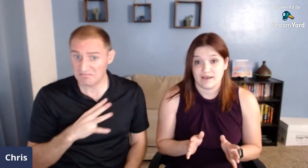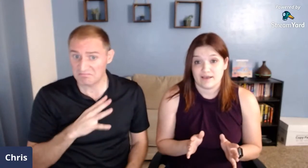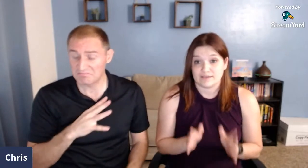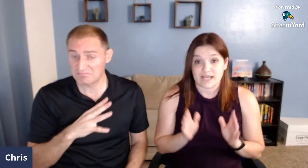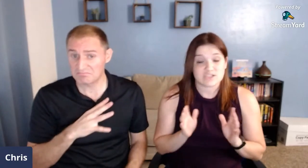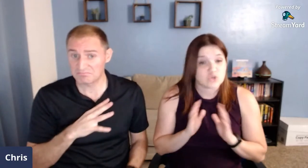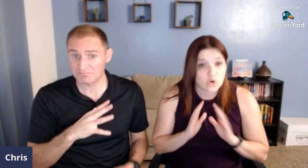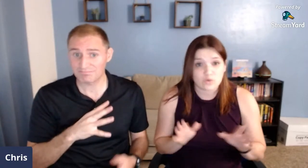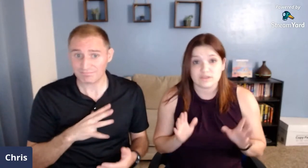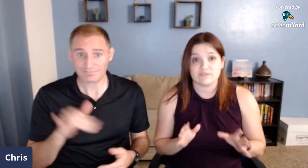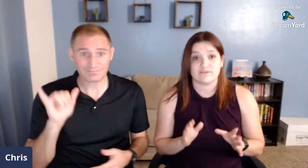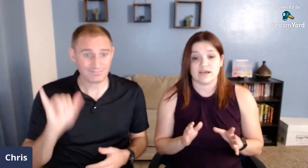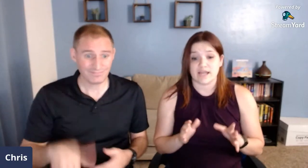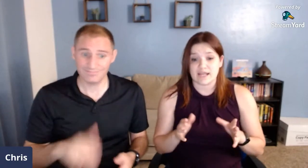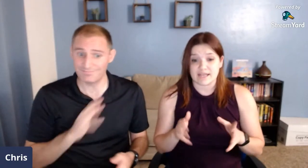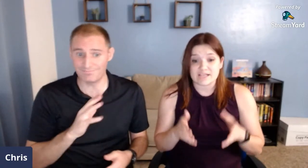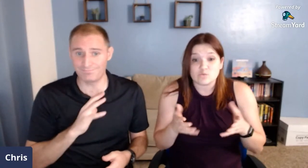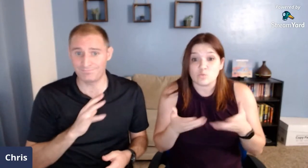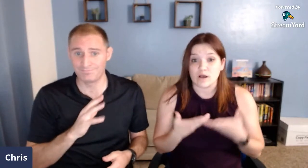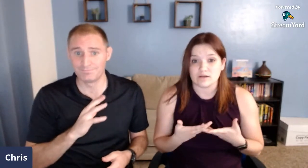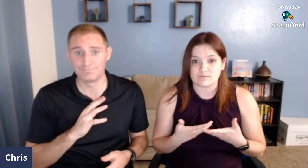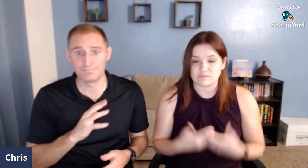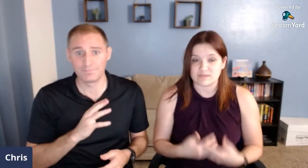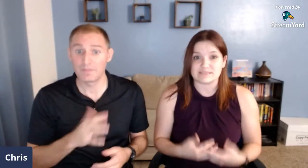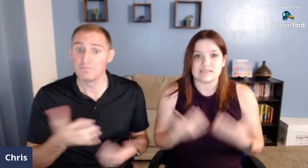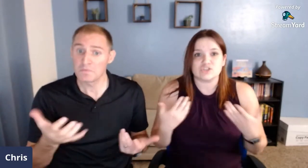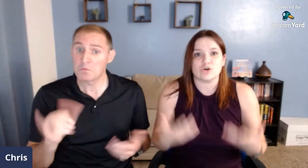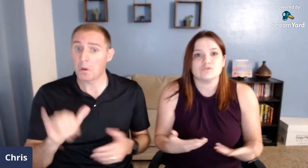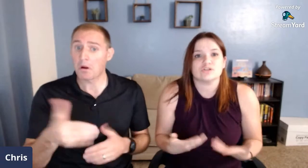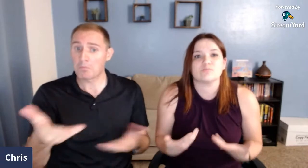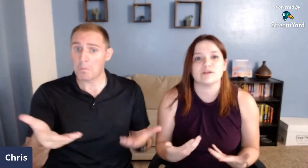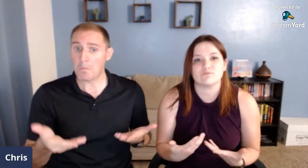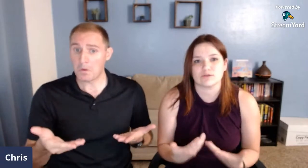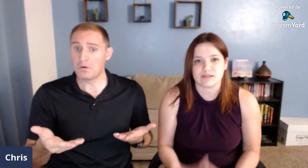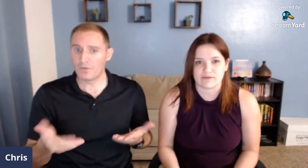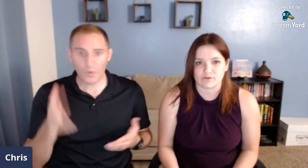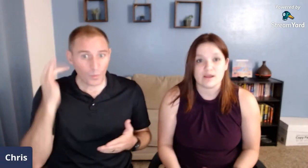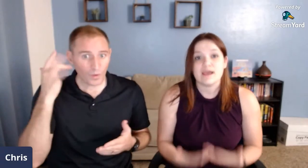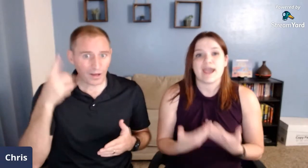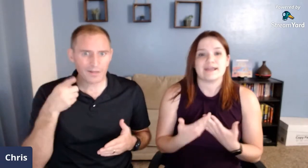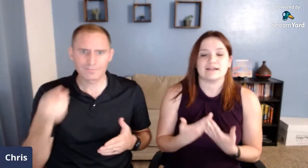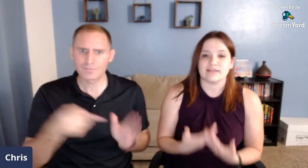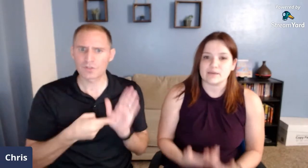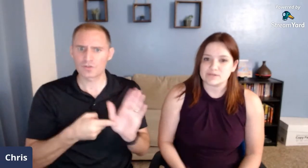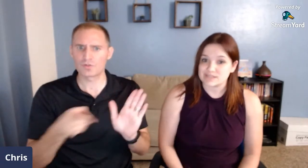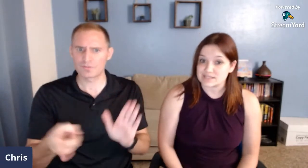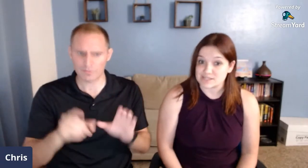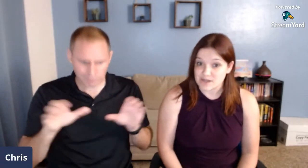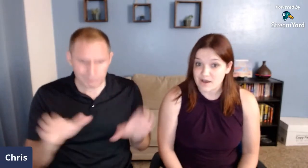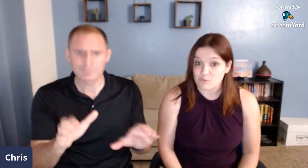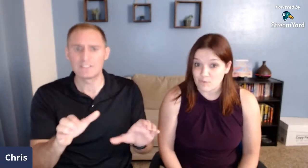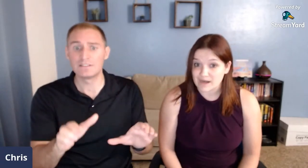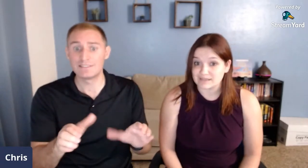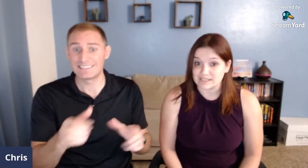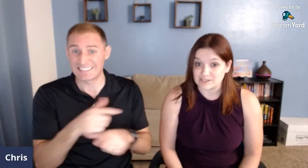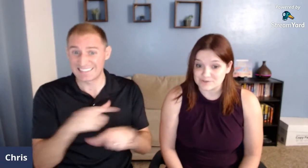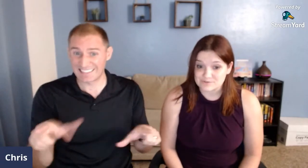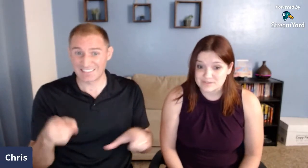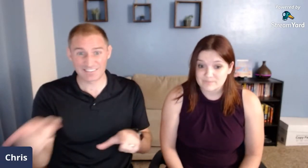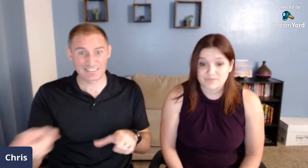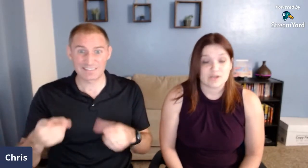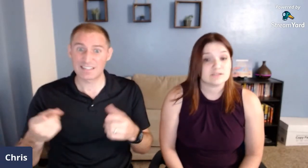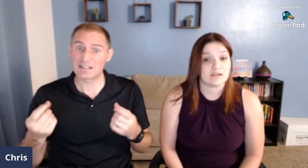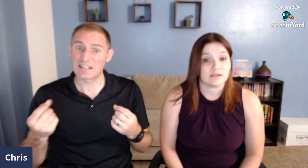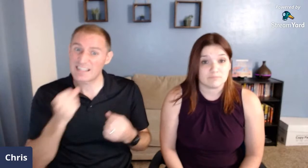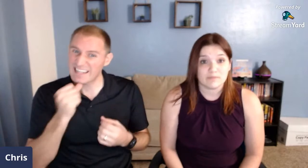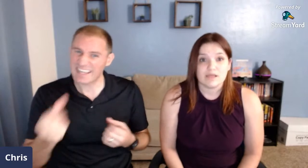okay. That's totally fine. And that's welcomed because it shows that you're putting forth an effort. And in a language that's not widely